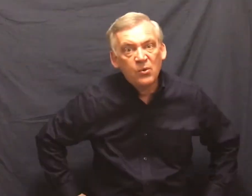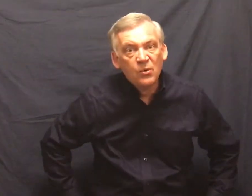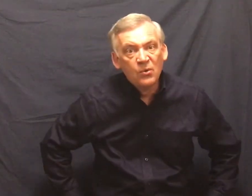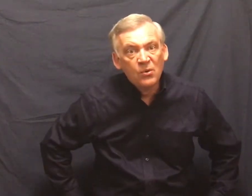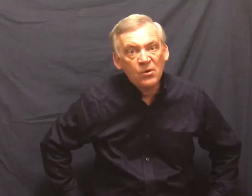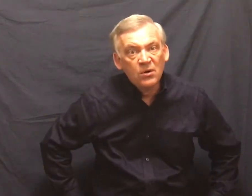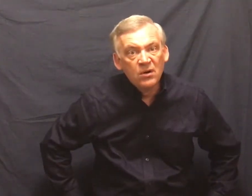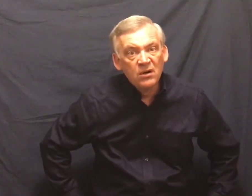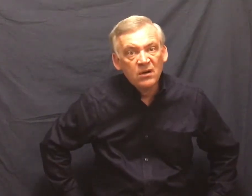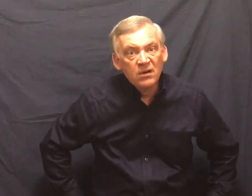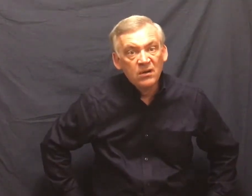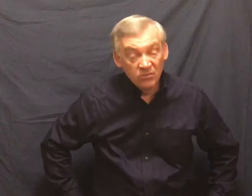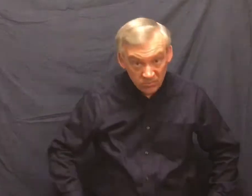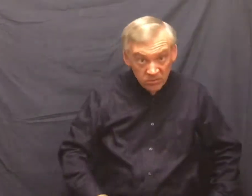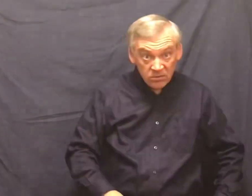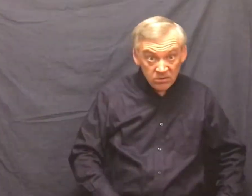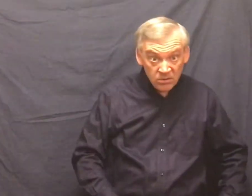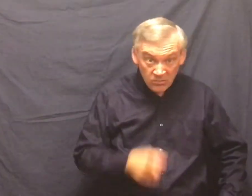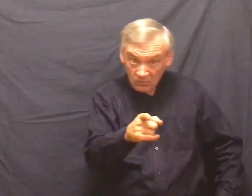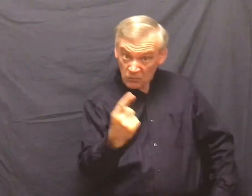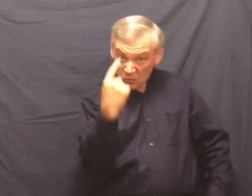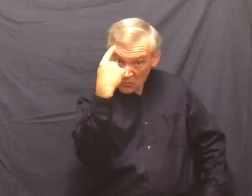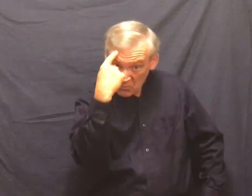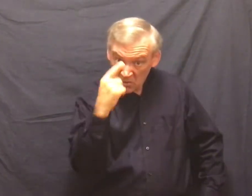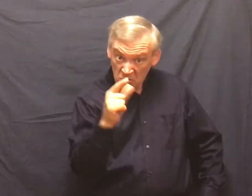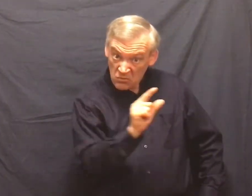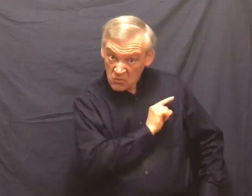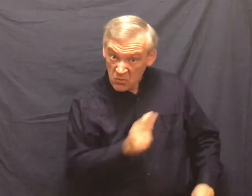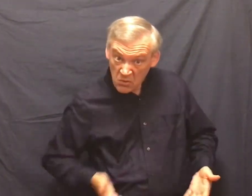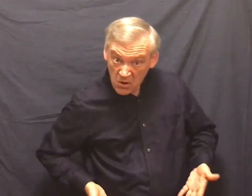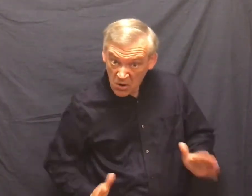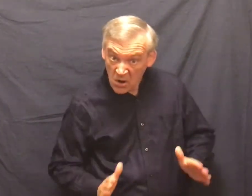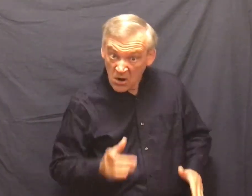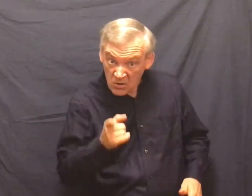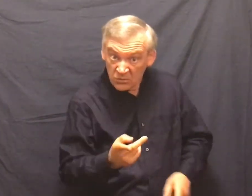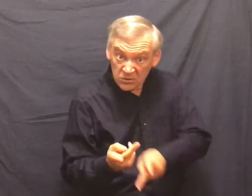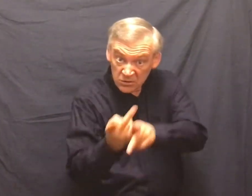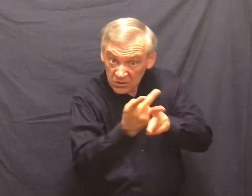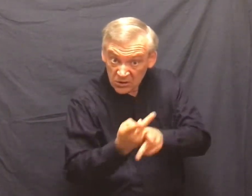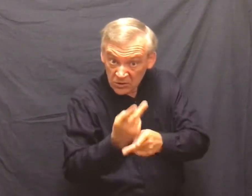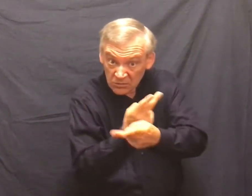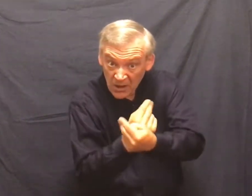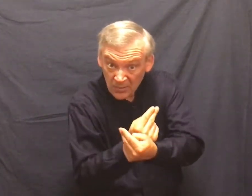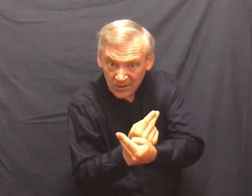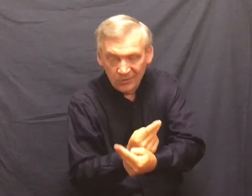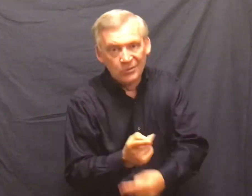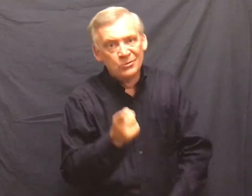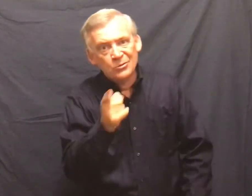If you think George gonna let you tend rabbits, you're even crazier than usual.